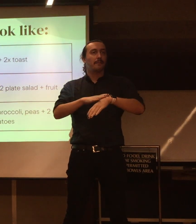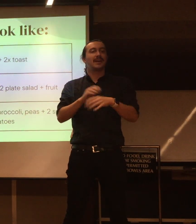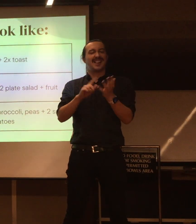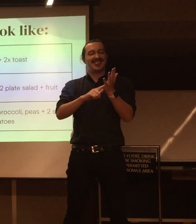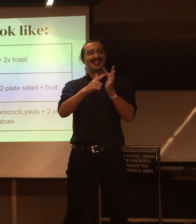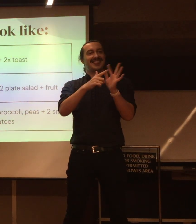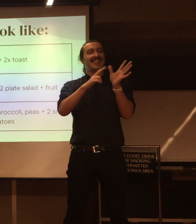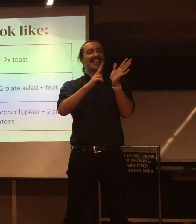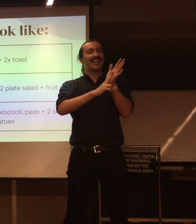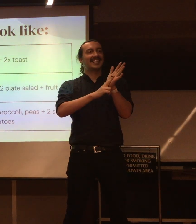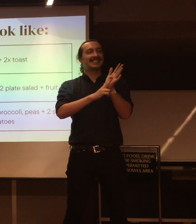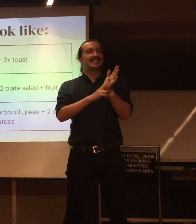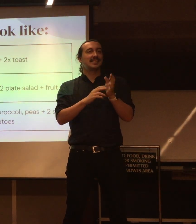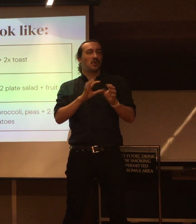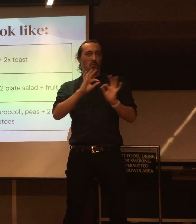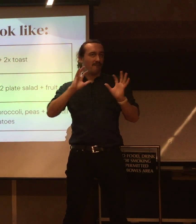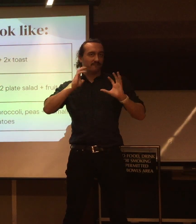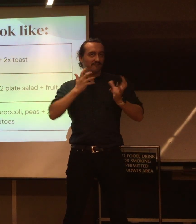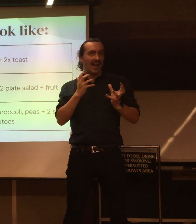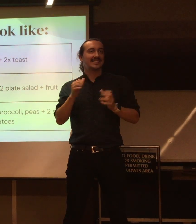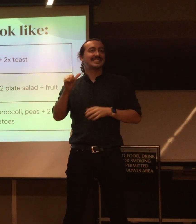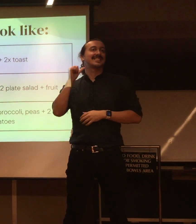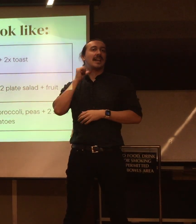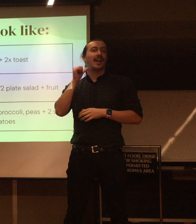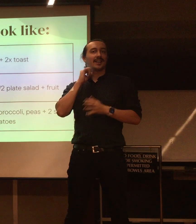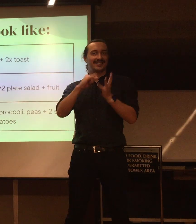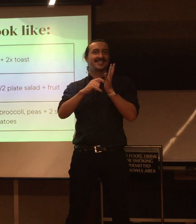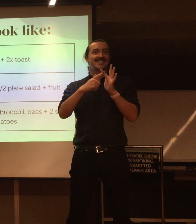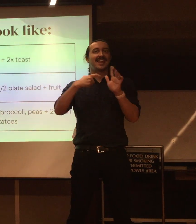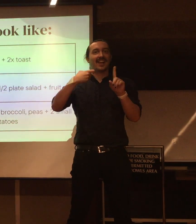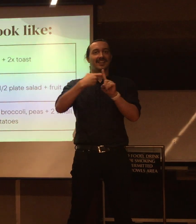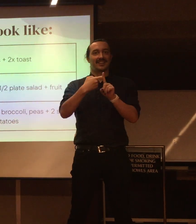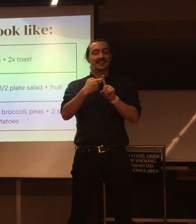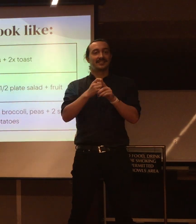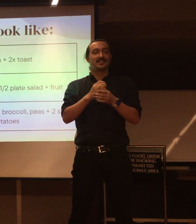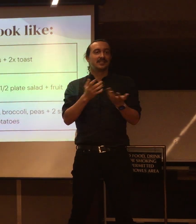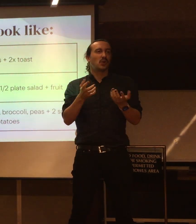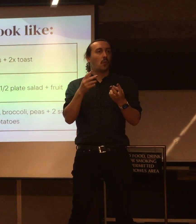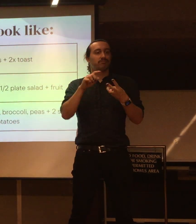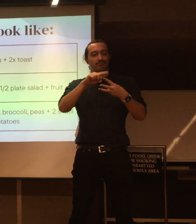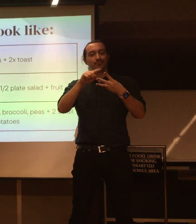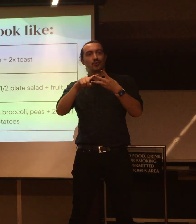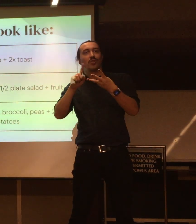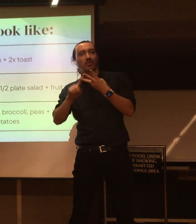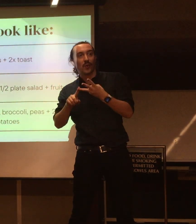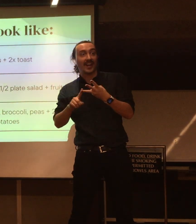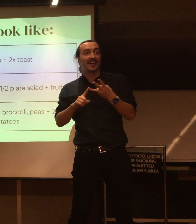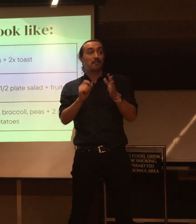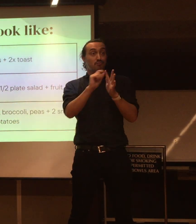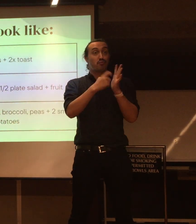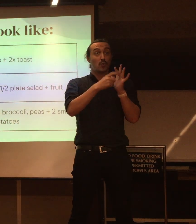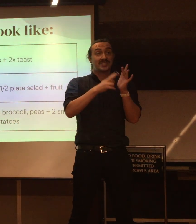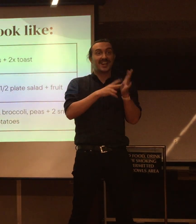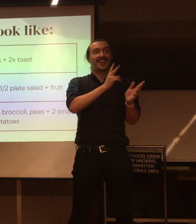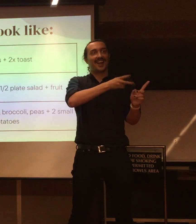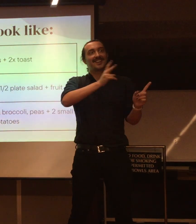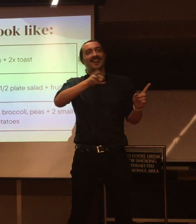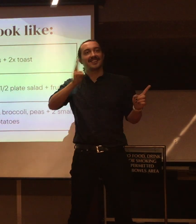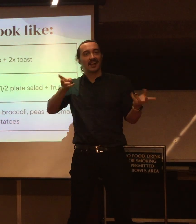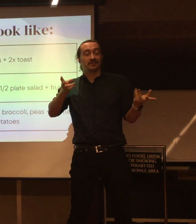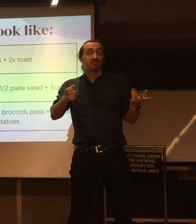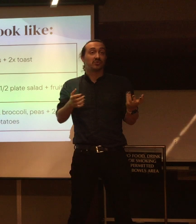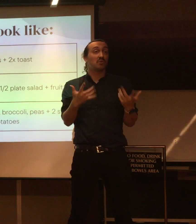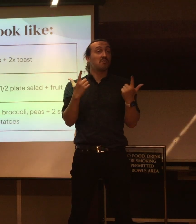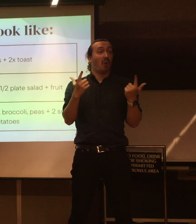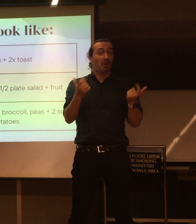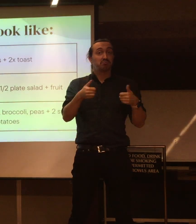there. So that's 3 serves of protein across the day. So more than you need, but a good amount of protein